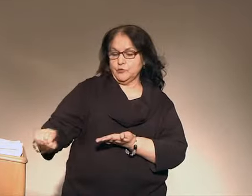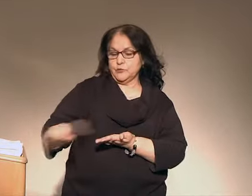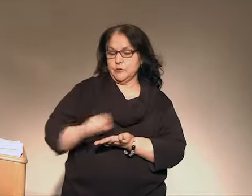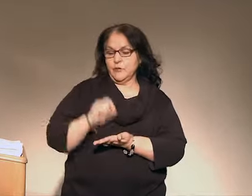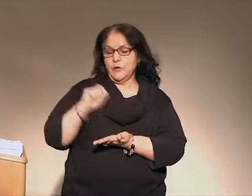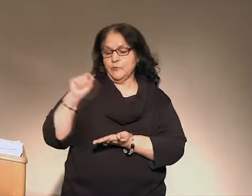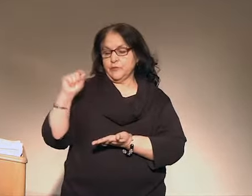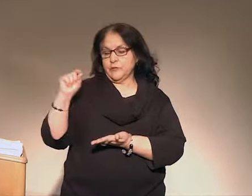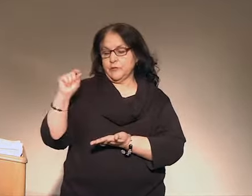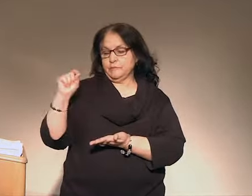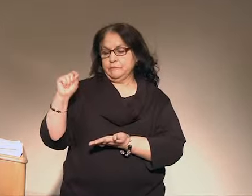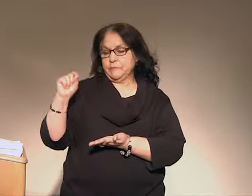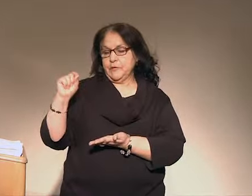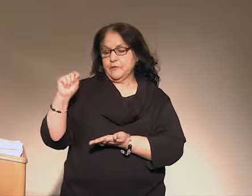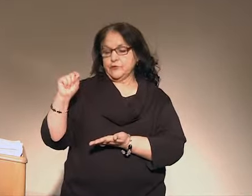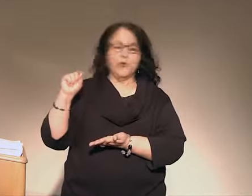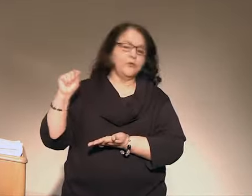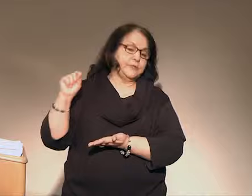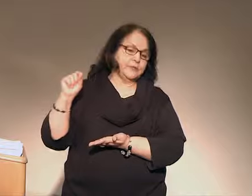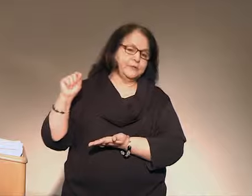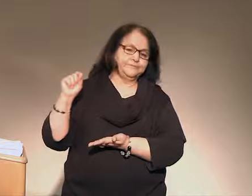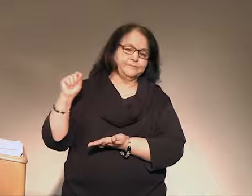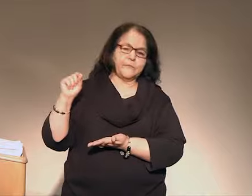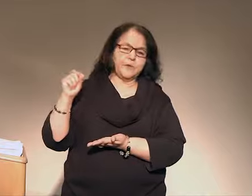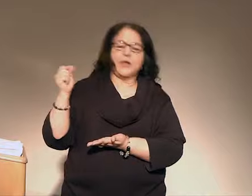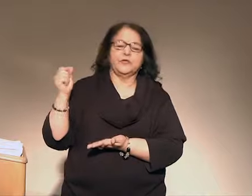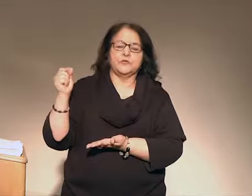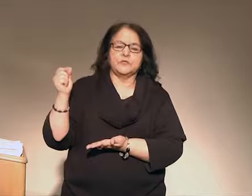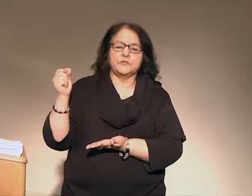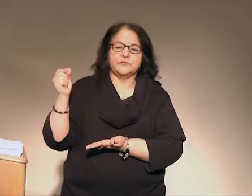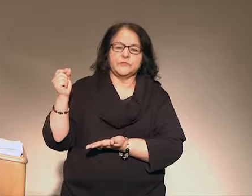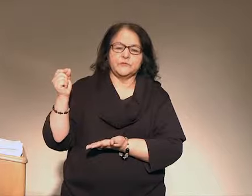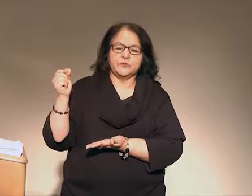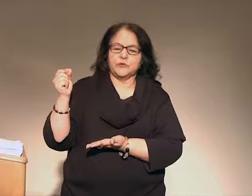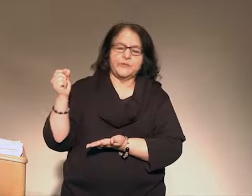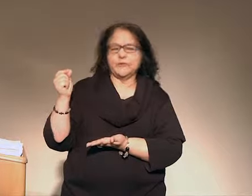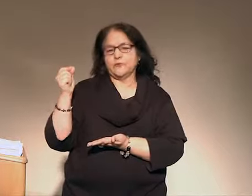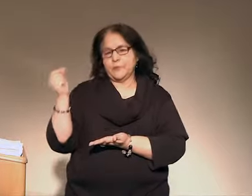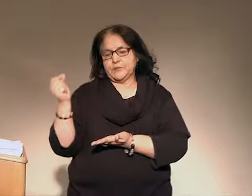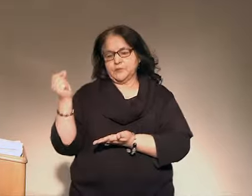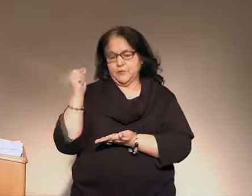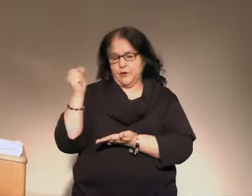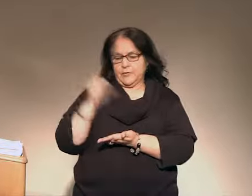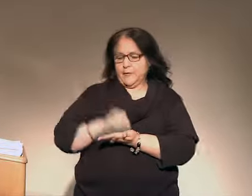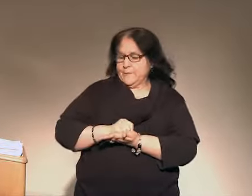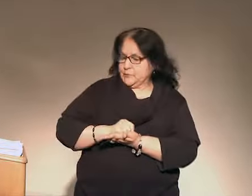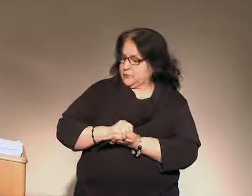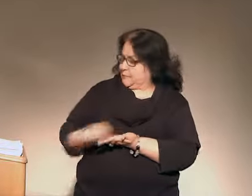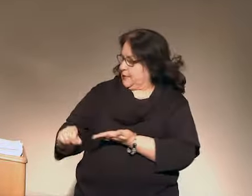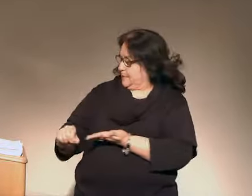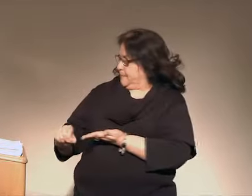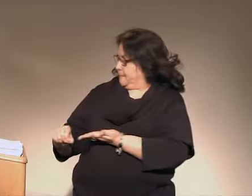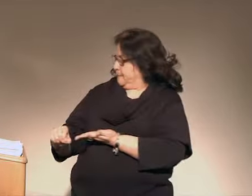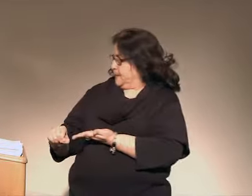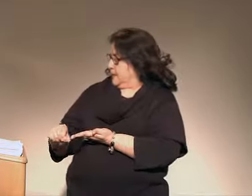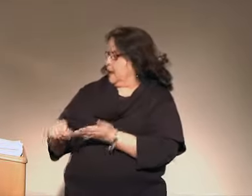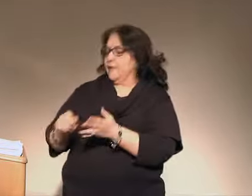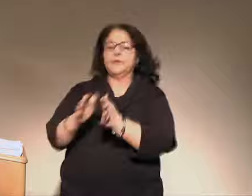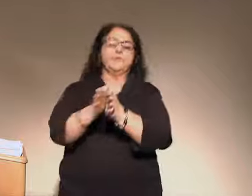motion, pretending that you're holding a writing utensil of some sort, a pen or pencil in your hand. This is pen. And then book,